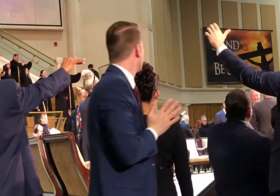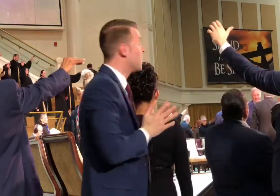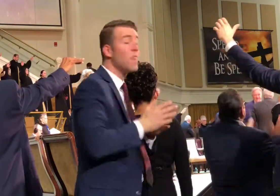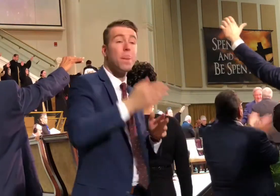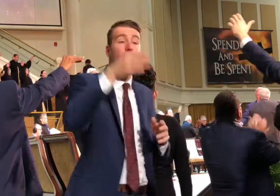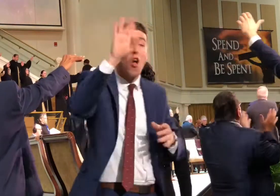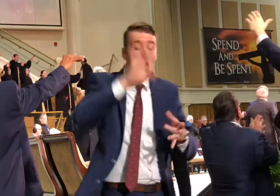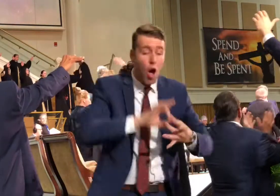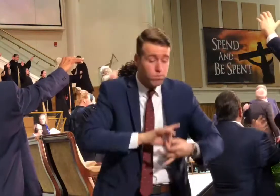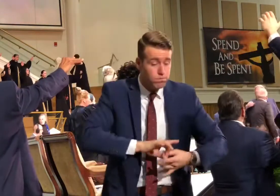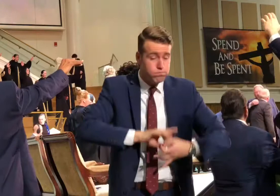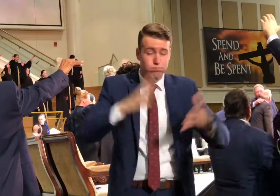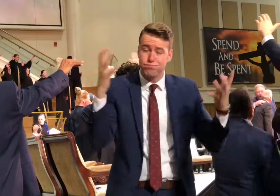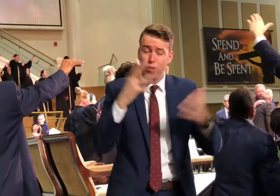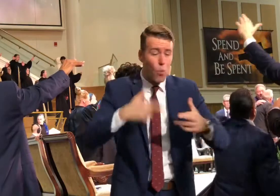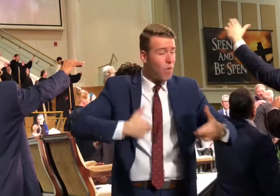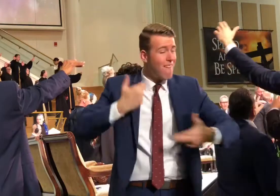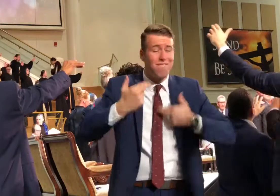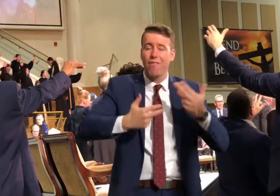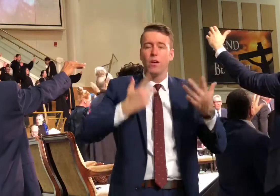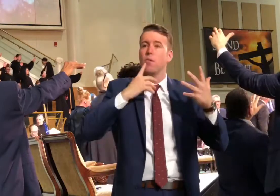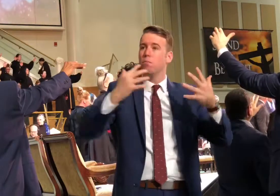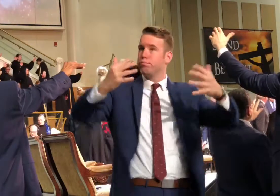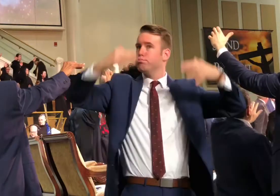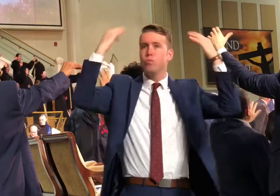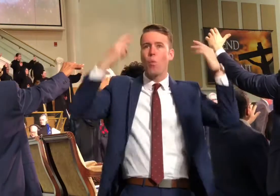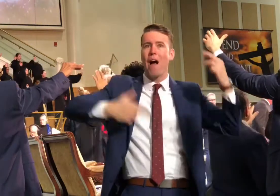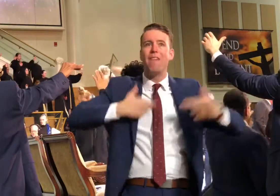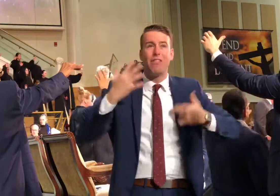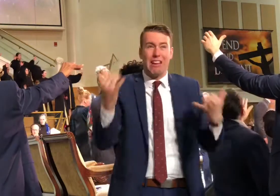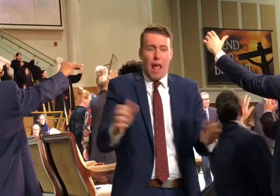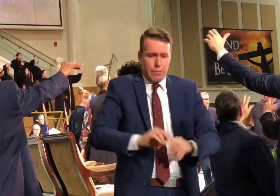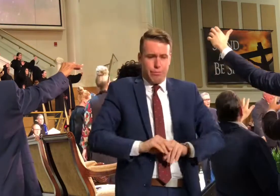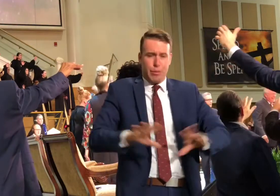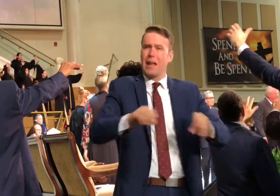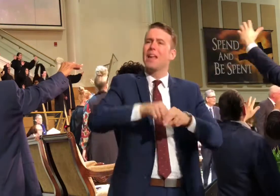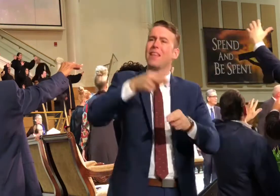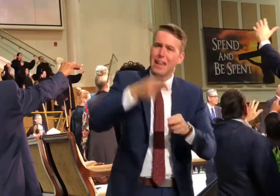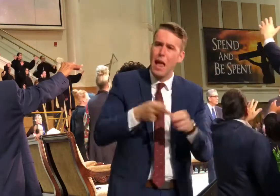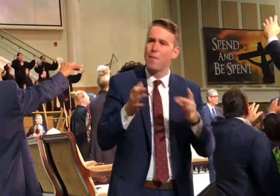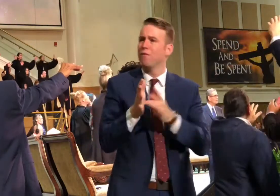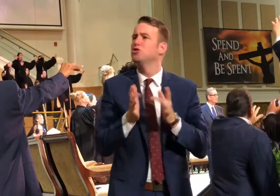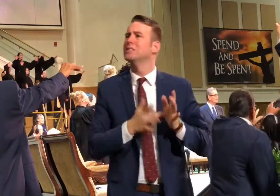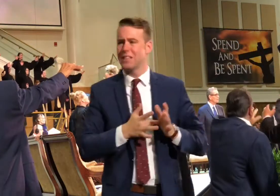God's unleashing unprecedented revival right now. In the name of Jesus,